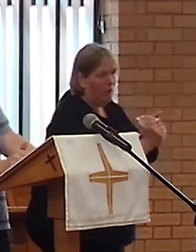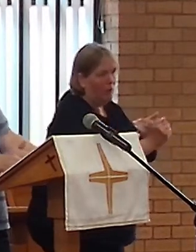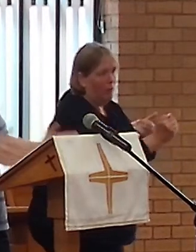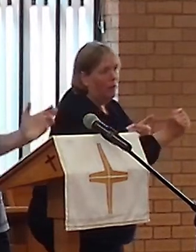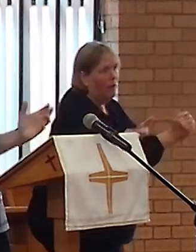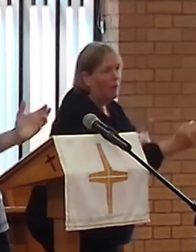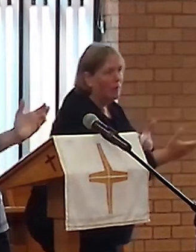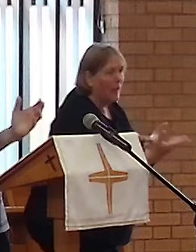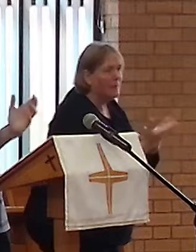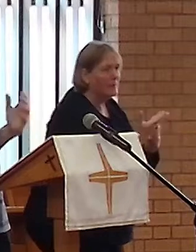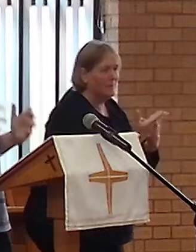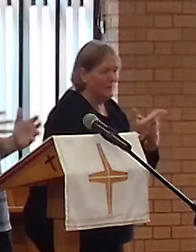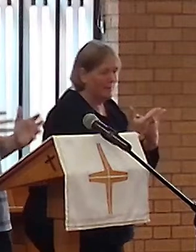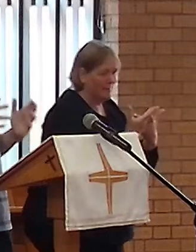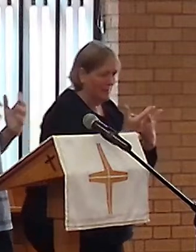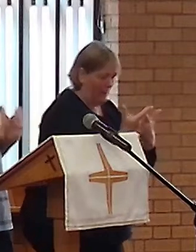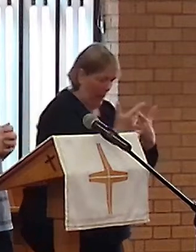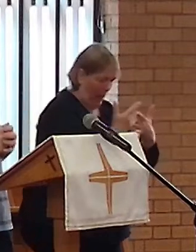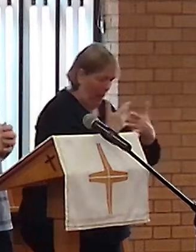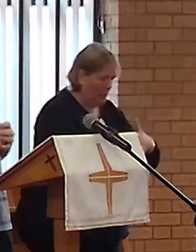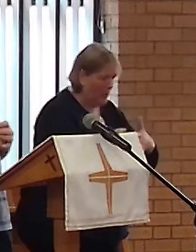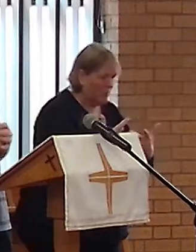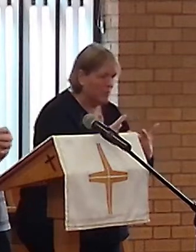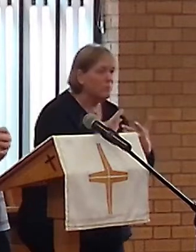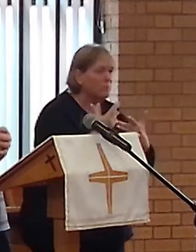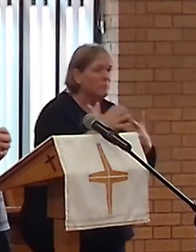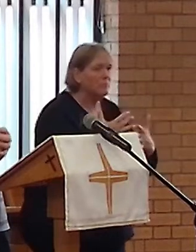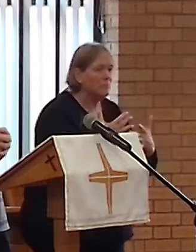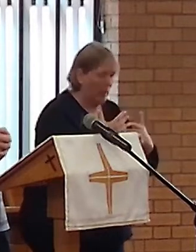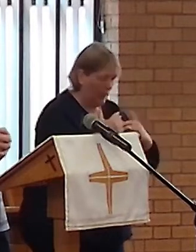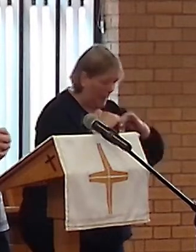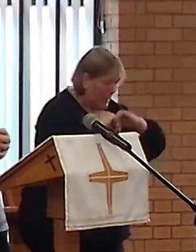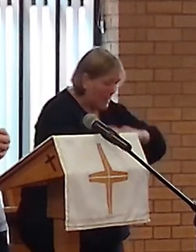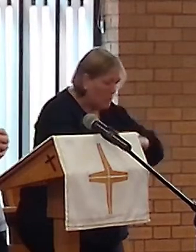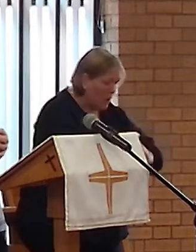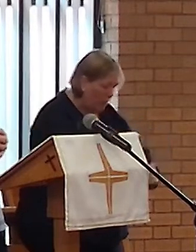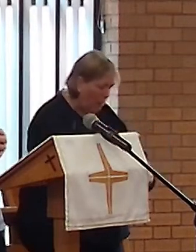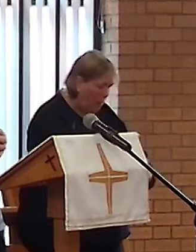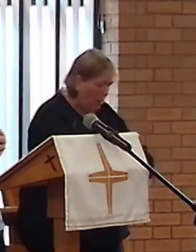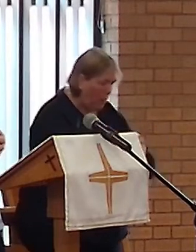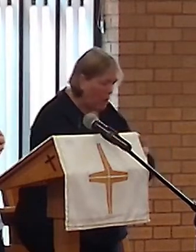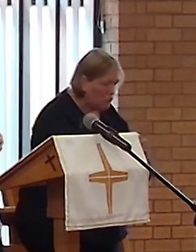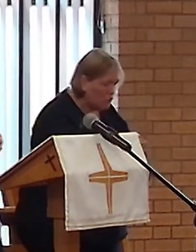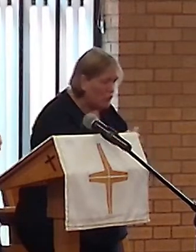An inward renewal of our outlook.